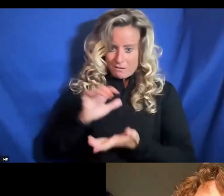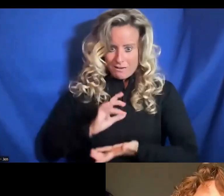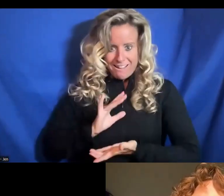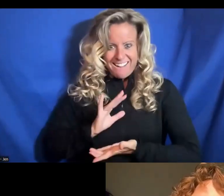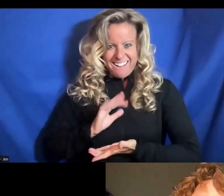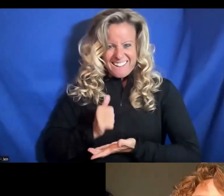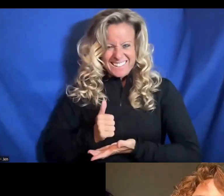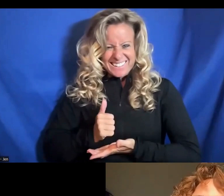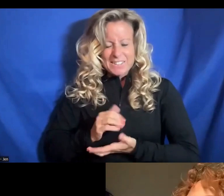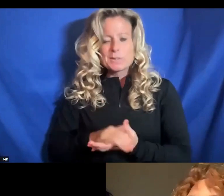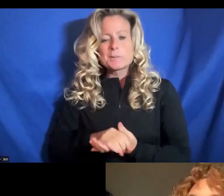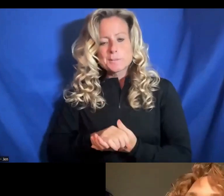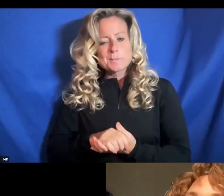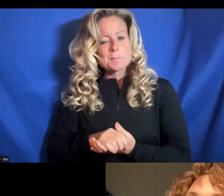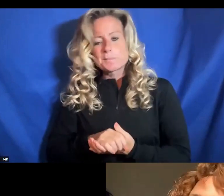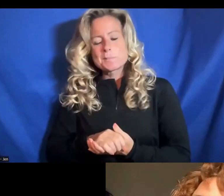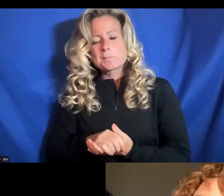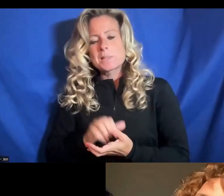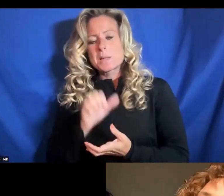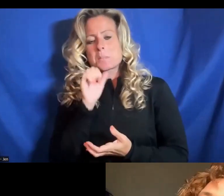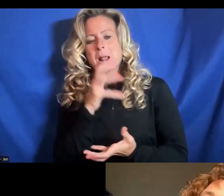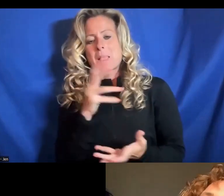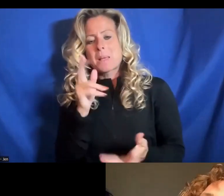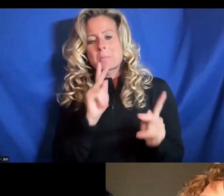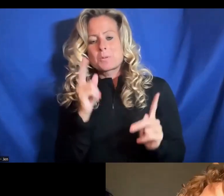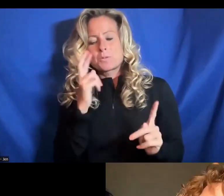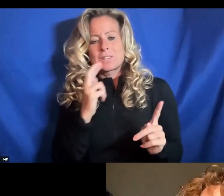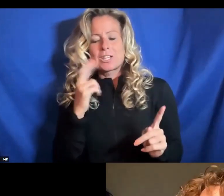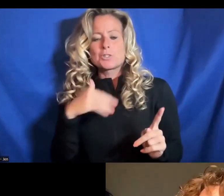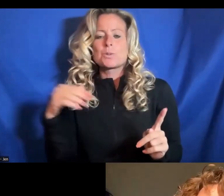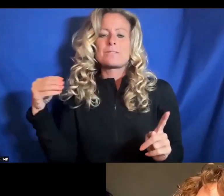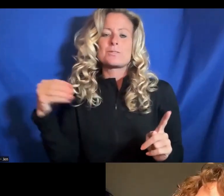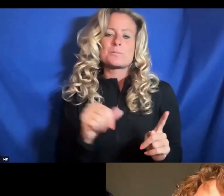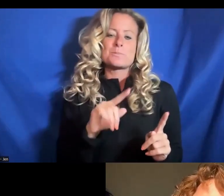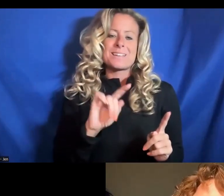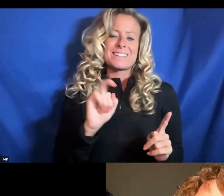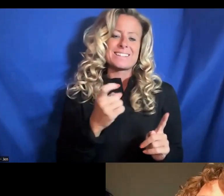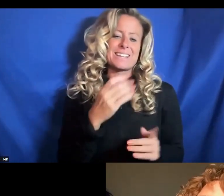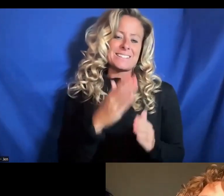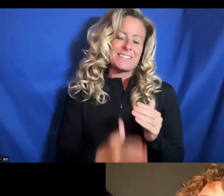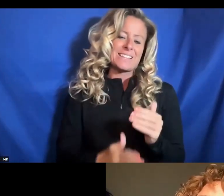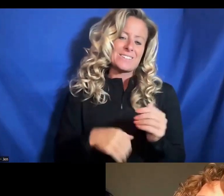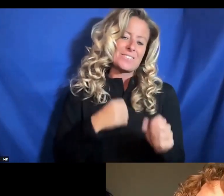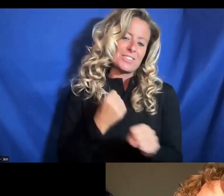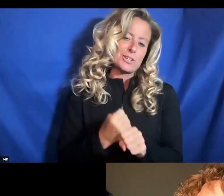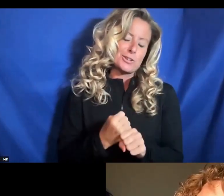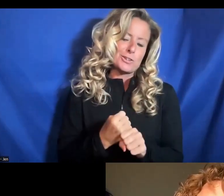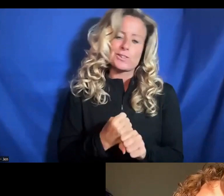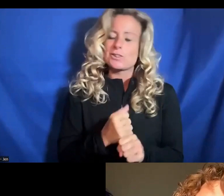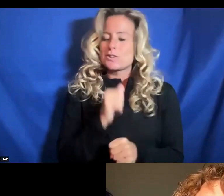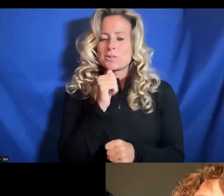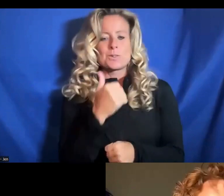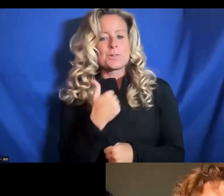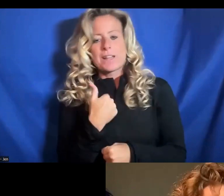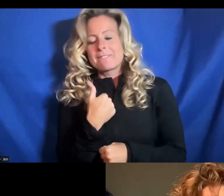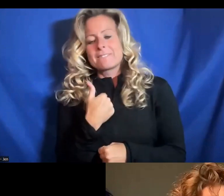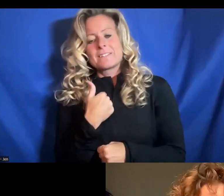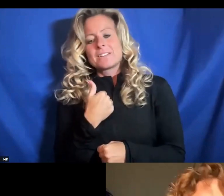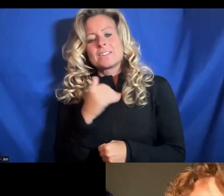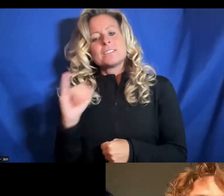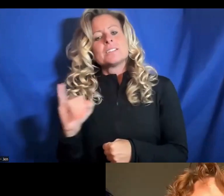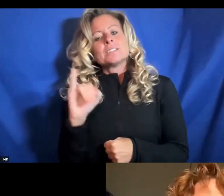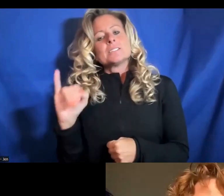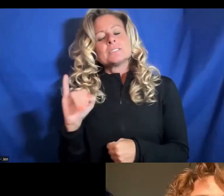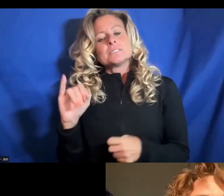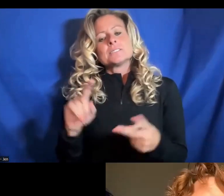money. But I don't think a lot of people realize that you have to pay taxes on that at the end of the year. You don't have